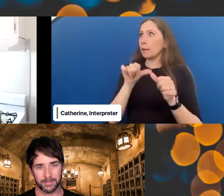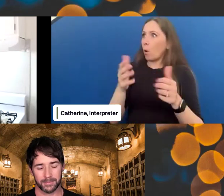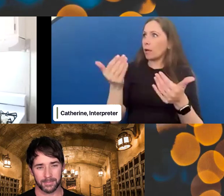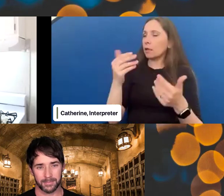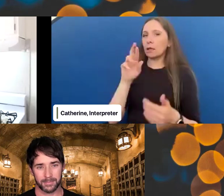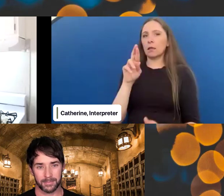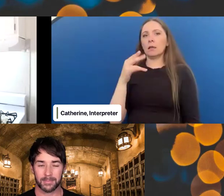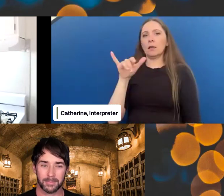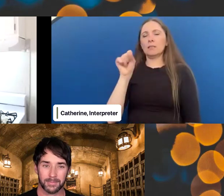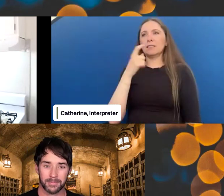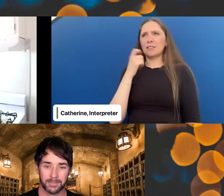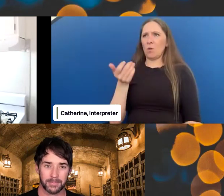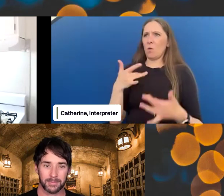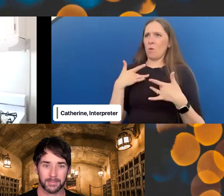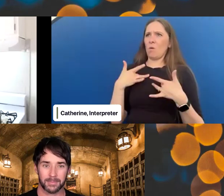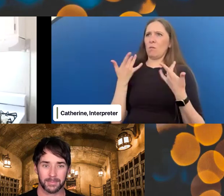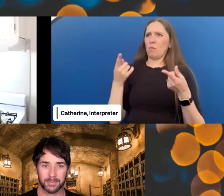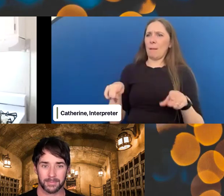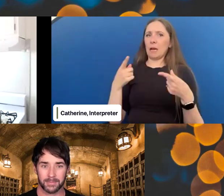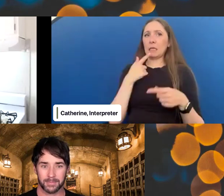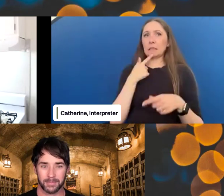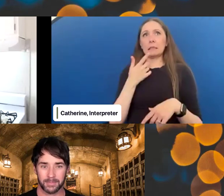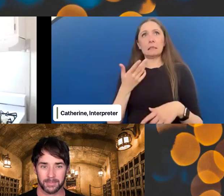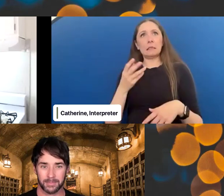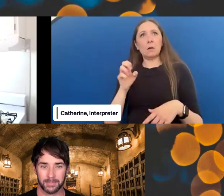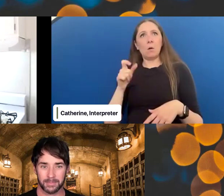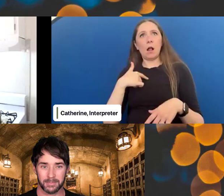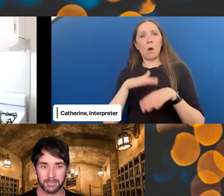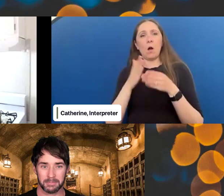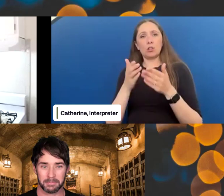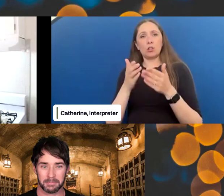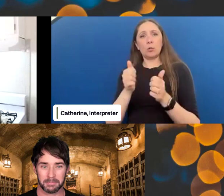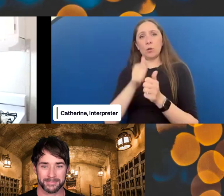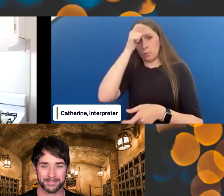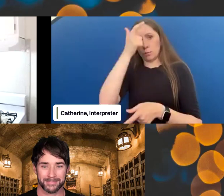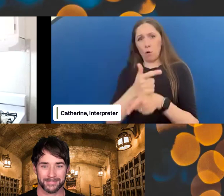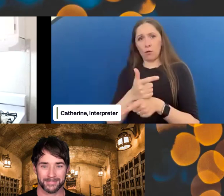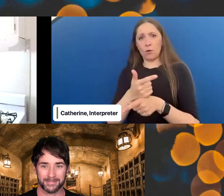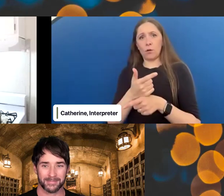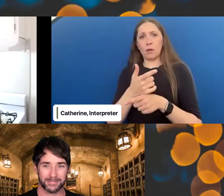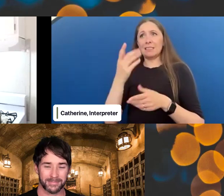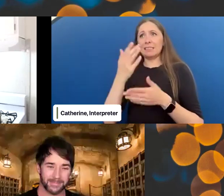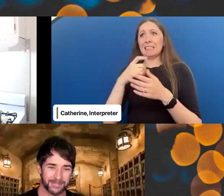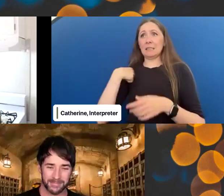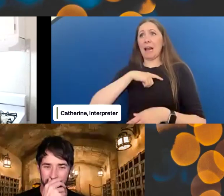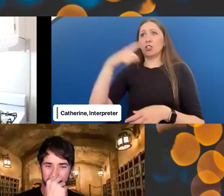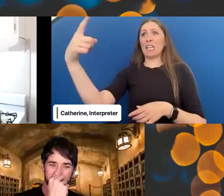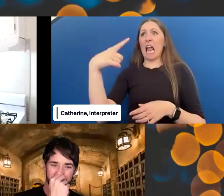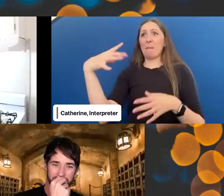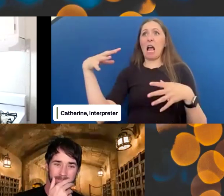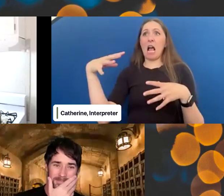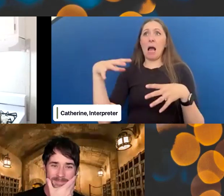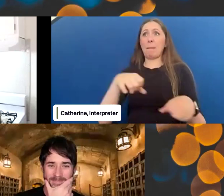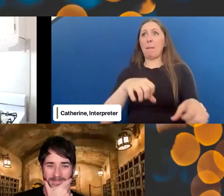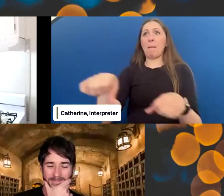asks, oh, what happened there? I said, well, I was on a ship with my brother, and then we got attacked by the Spanish, and they cut off